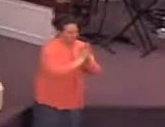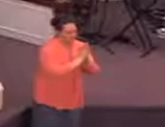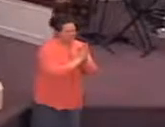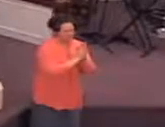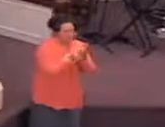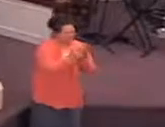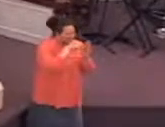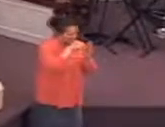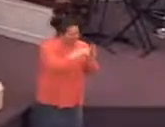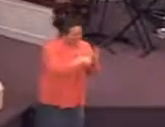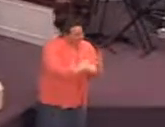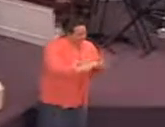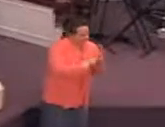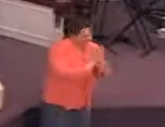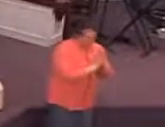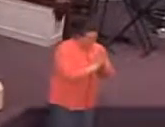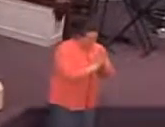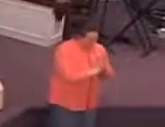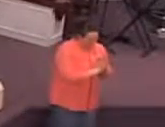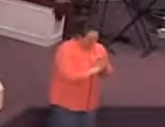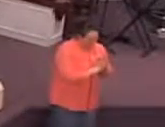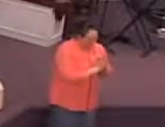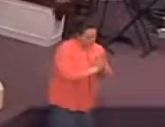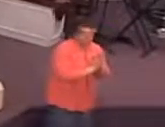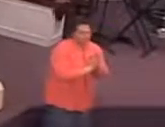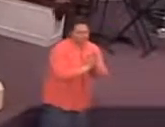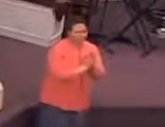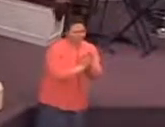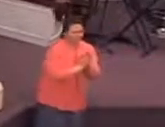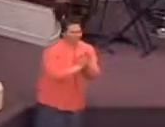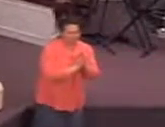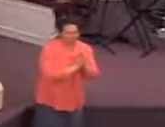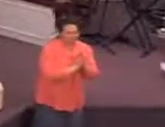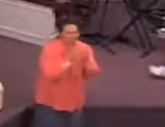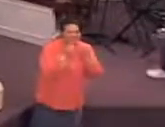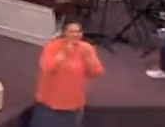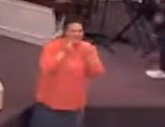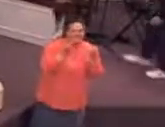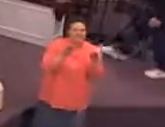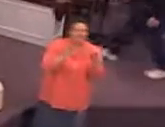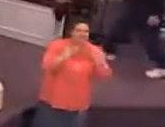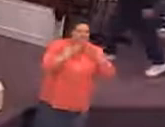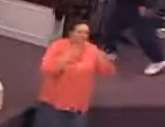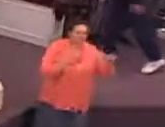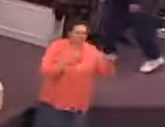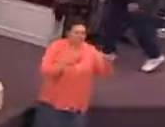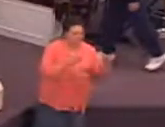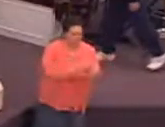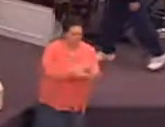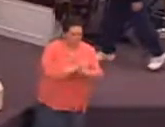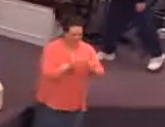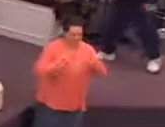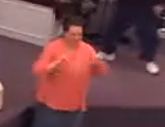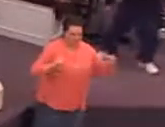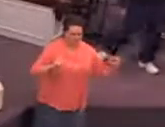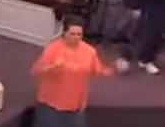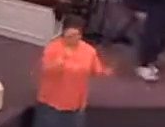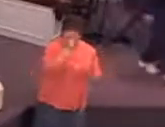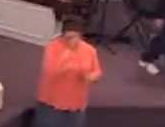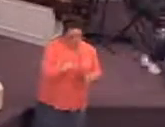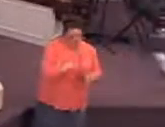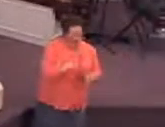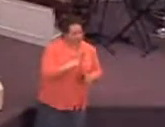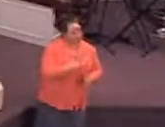Intercessions. Anything? Anybody know about intercessions? And giving of thanks be made for all men, for kings and for all that are in